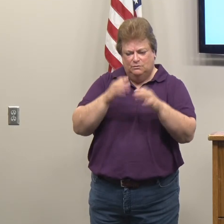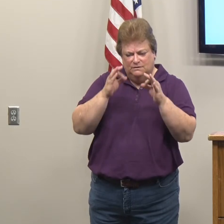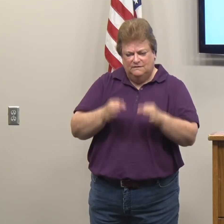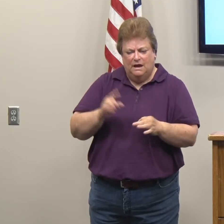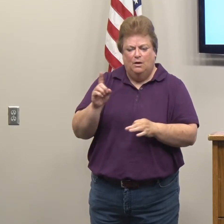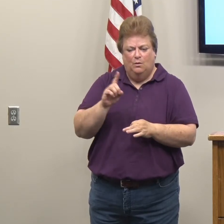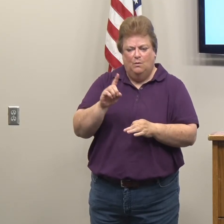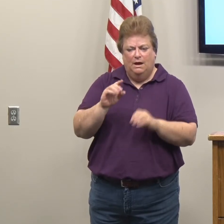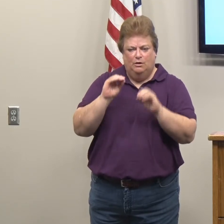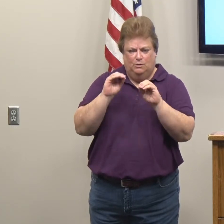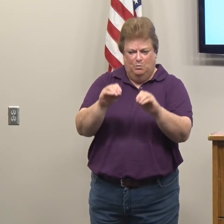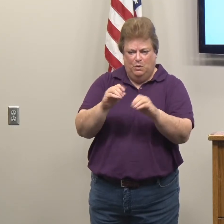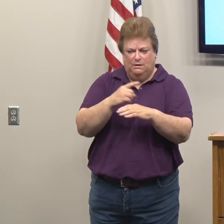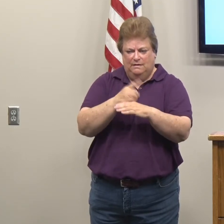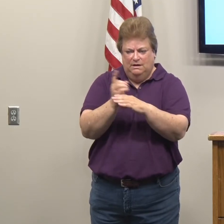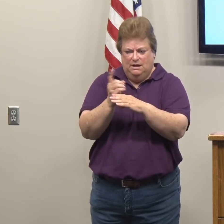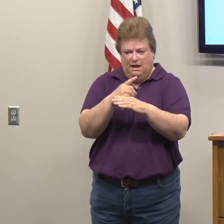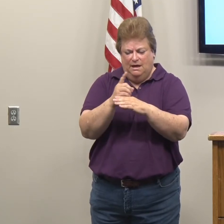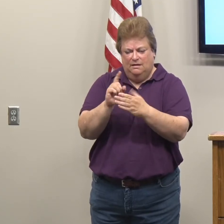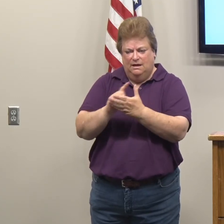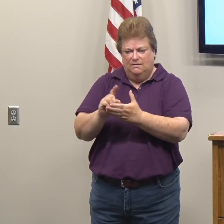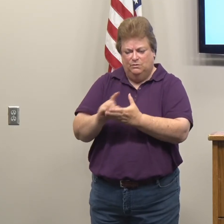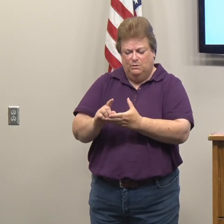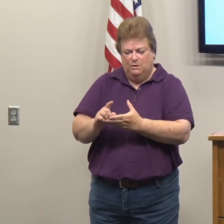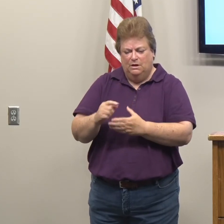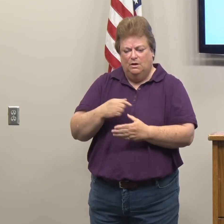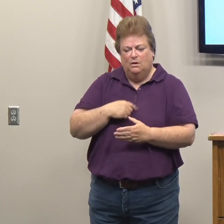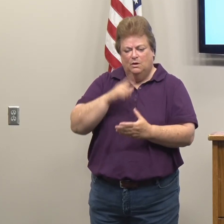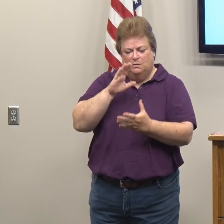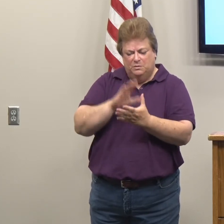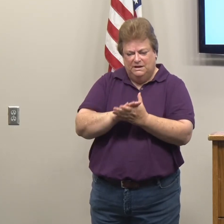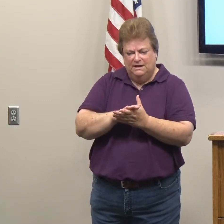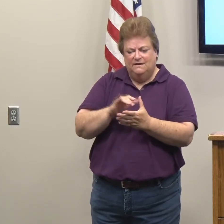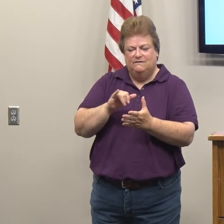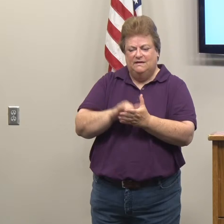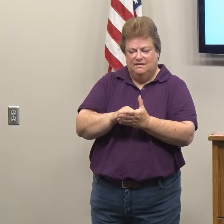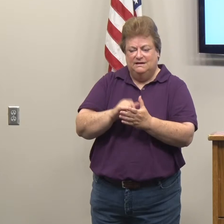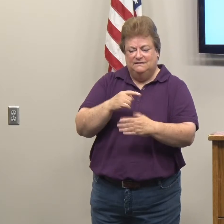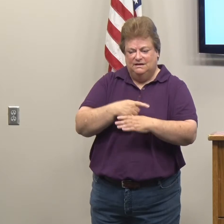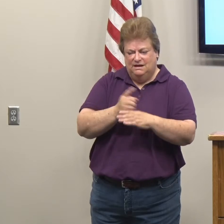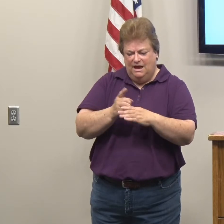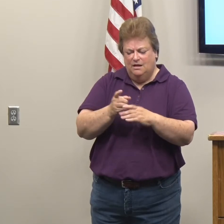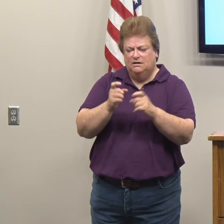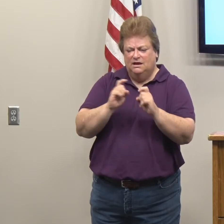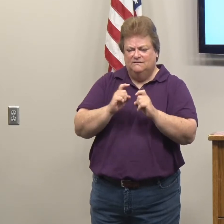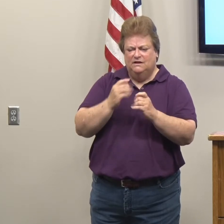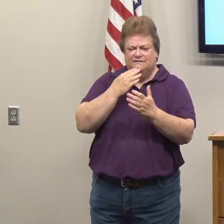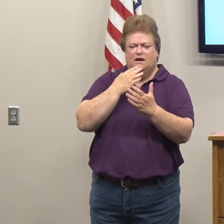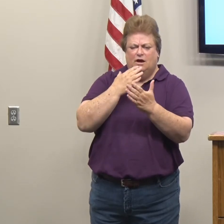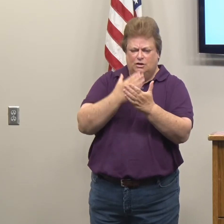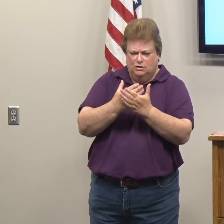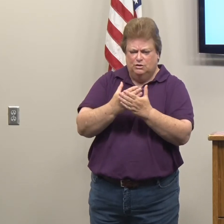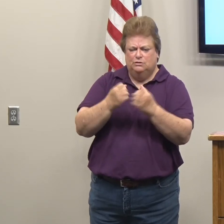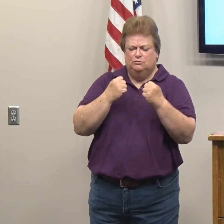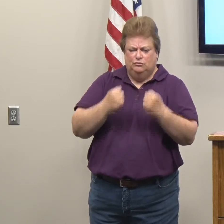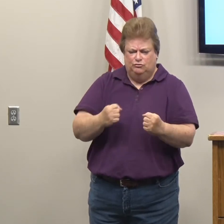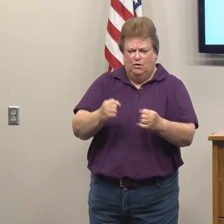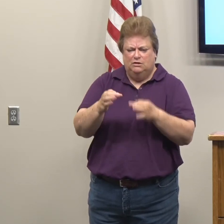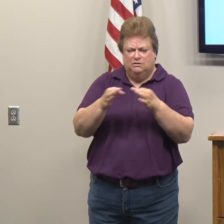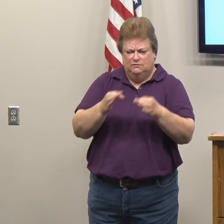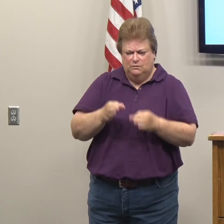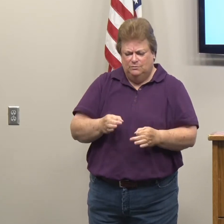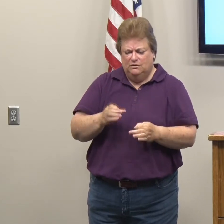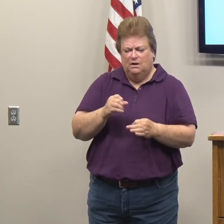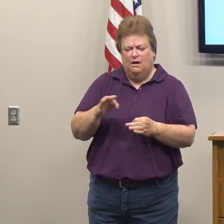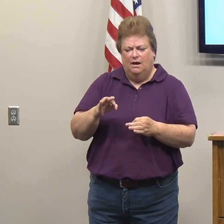week. We believe risk dial provides the more robust description of a local risk to the